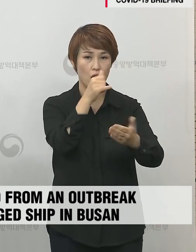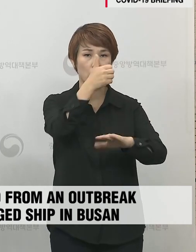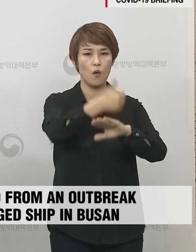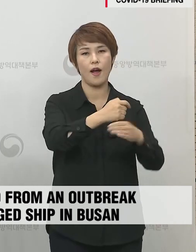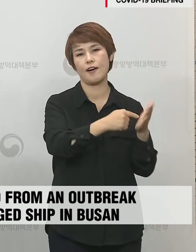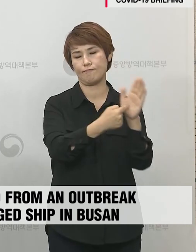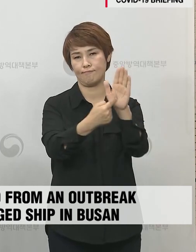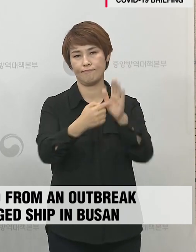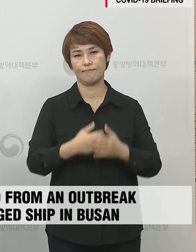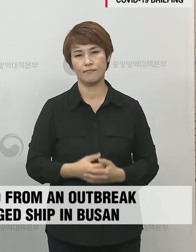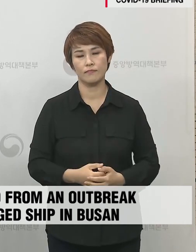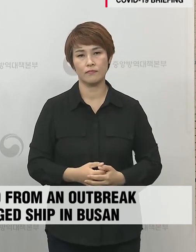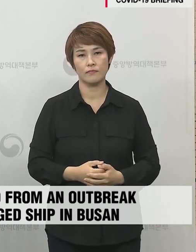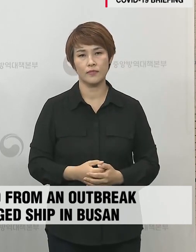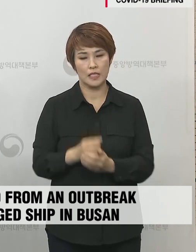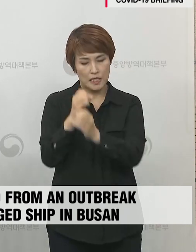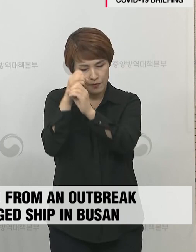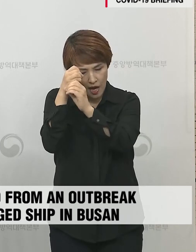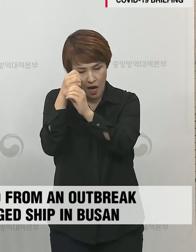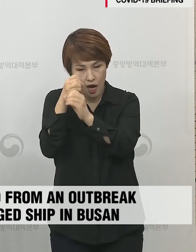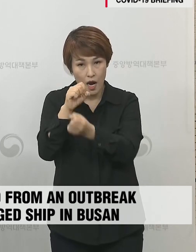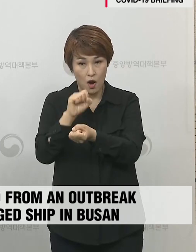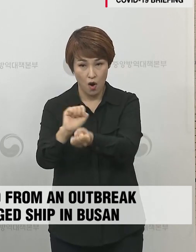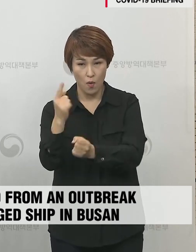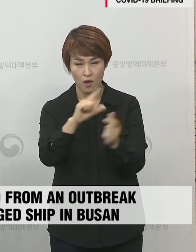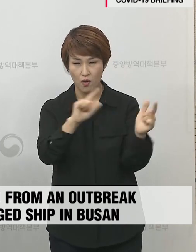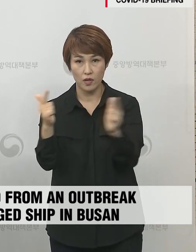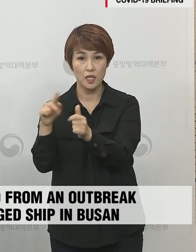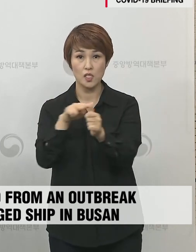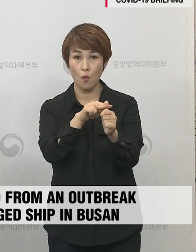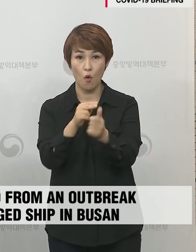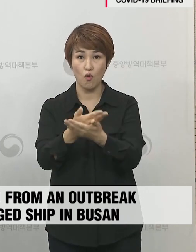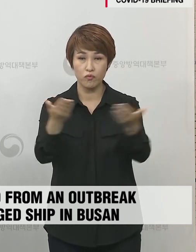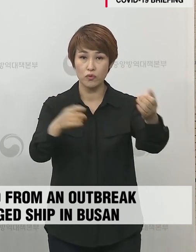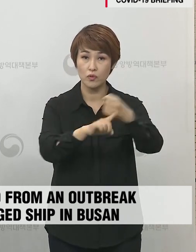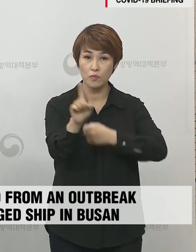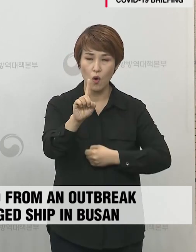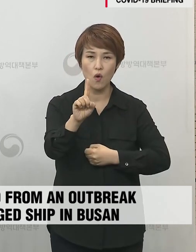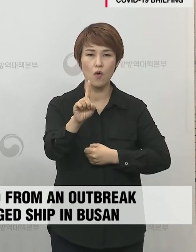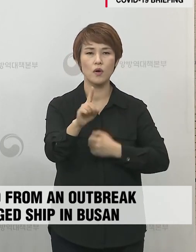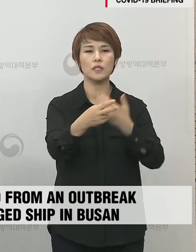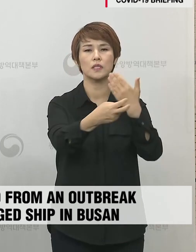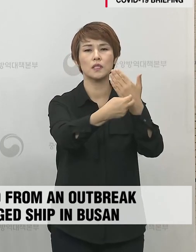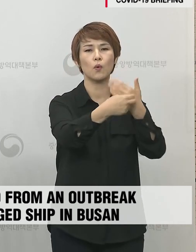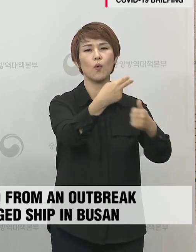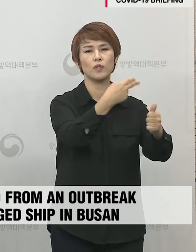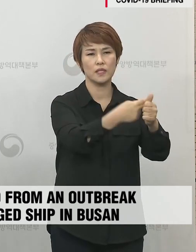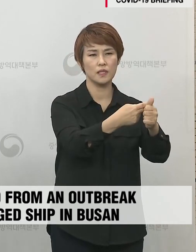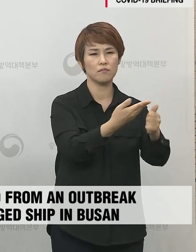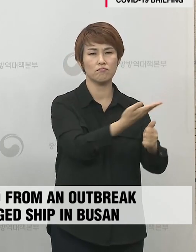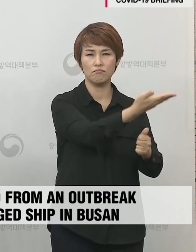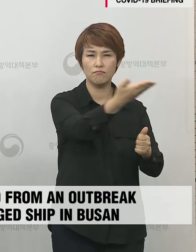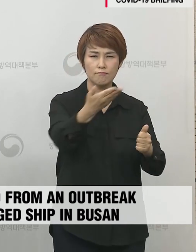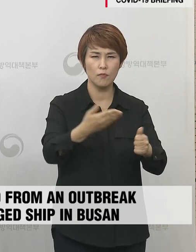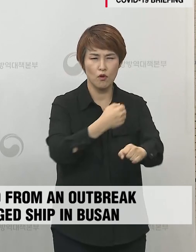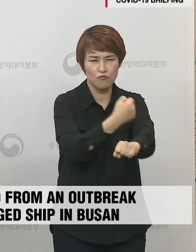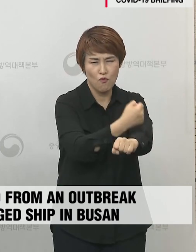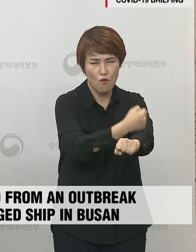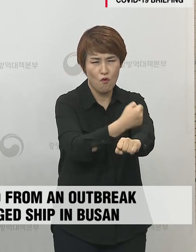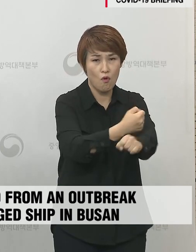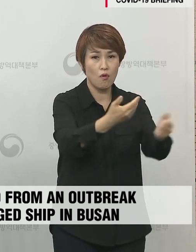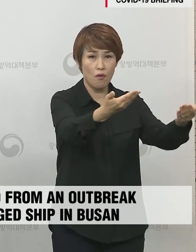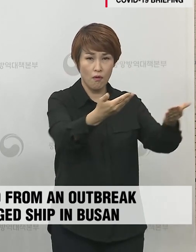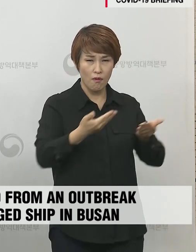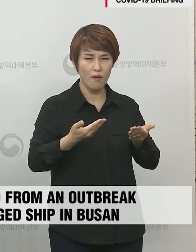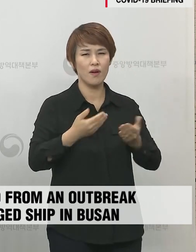their chronic illnesses as well. And we believe that these data and information will be very helpful for the medical staff